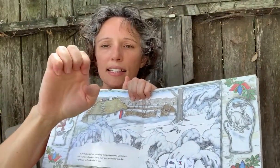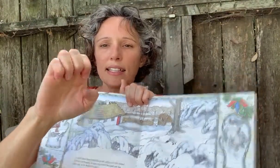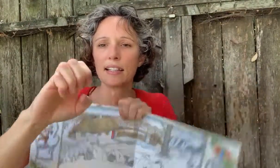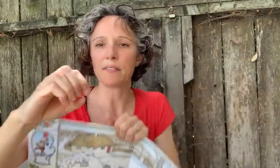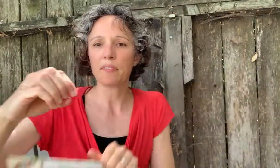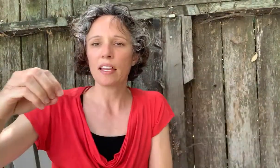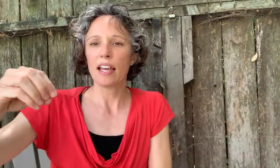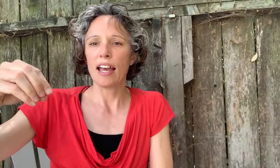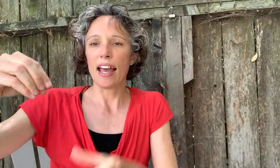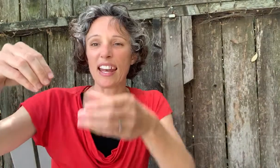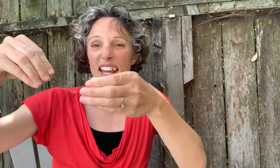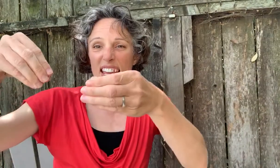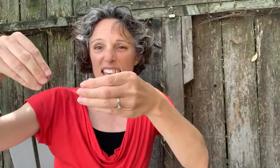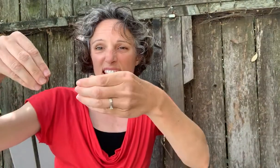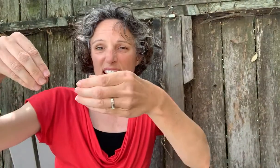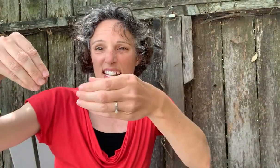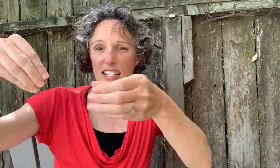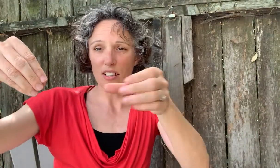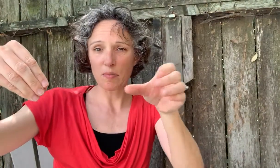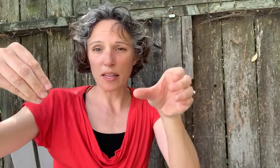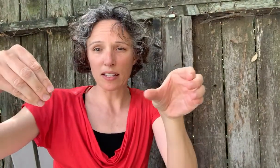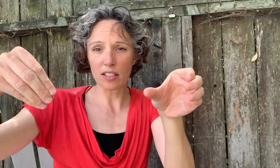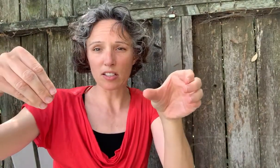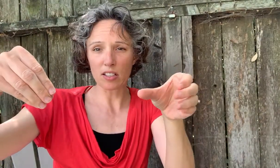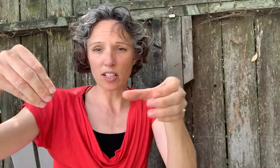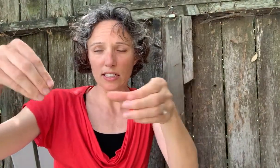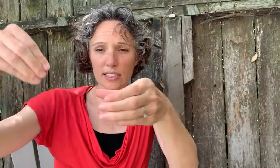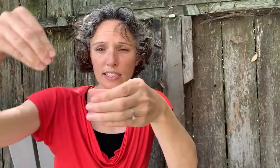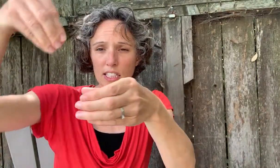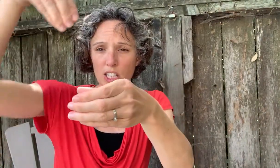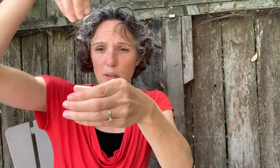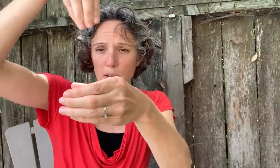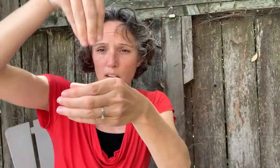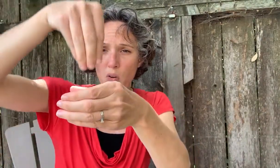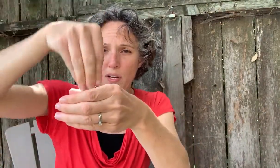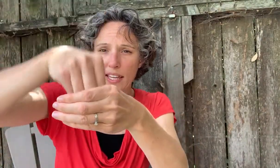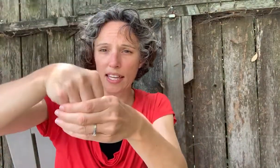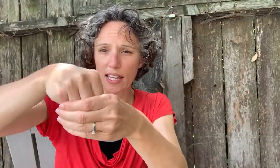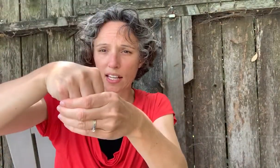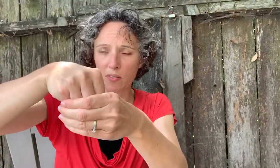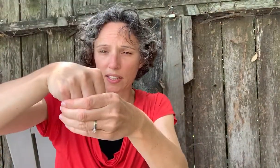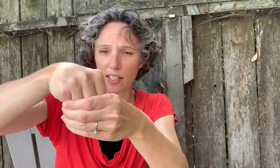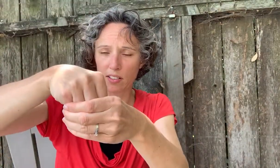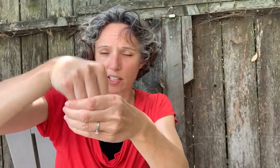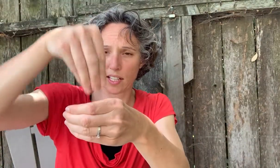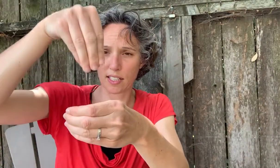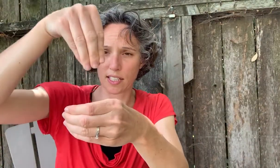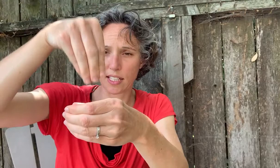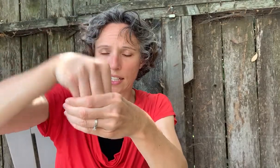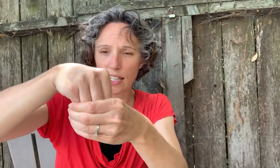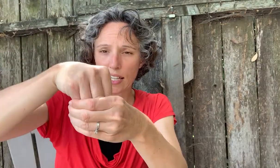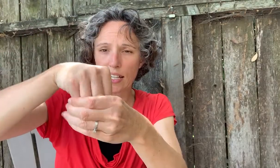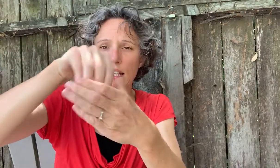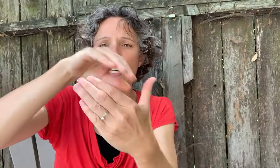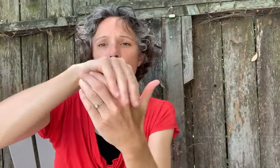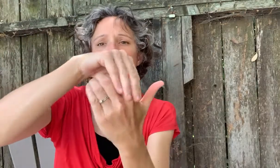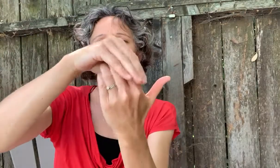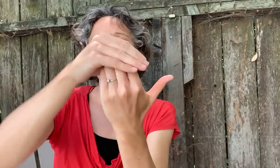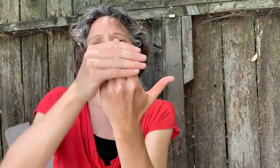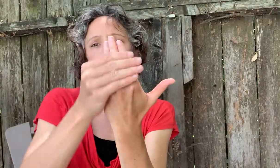M-O-L-E, and in, make a little C shape and go in with the other hand. In